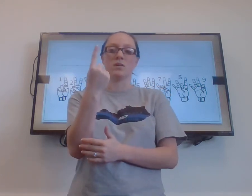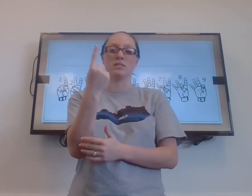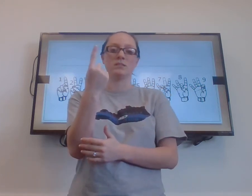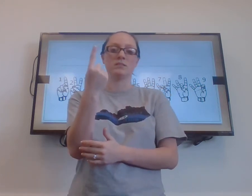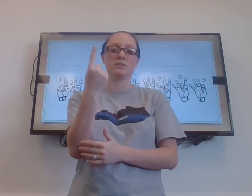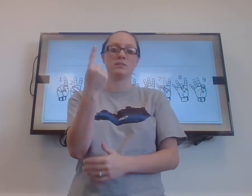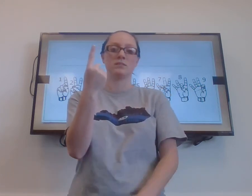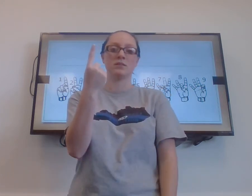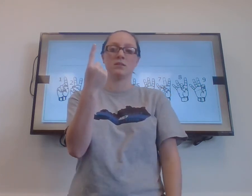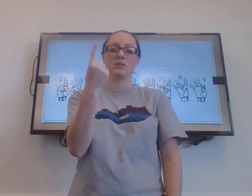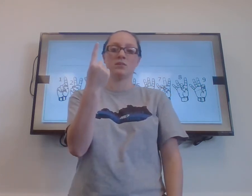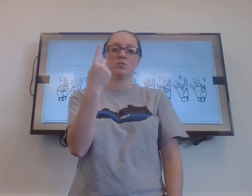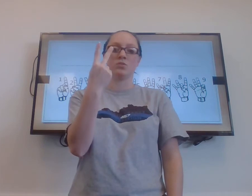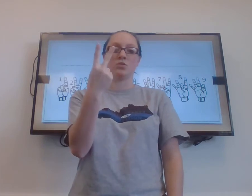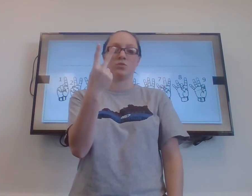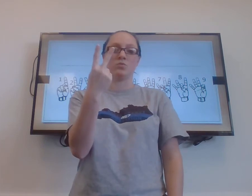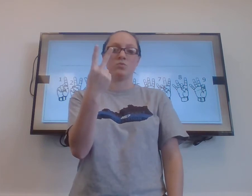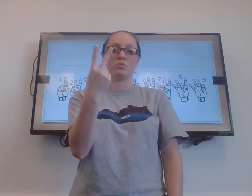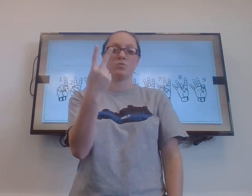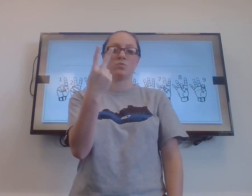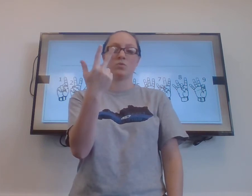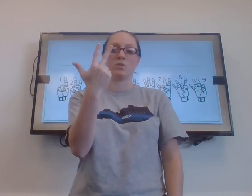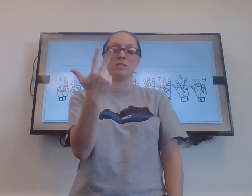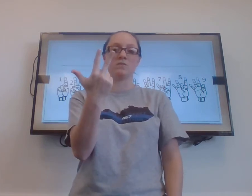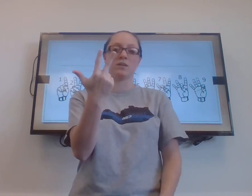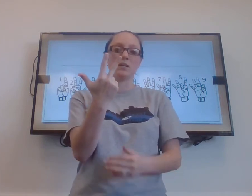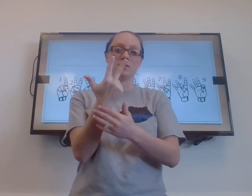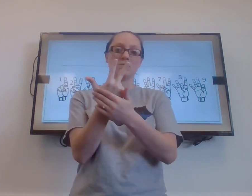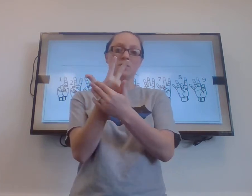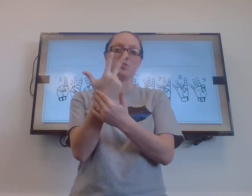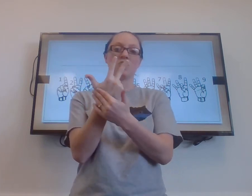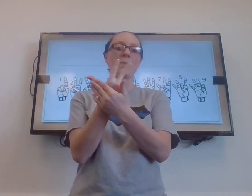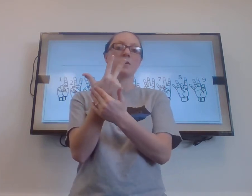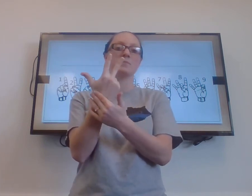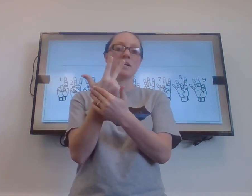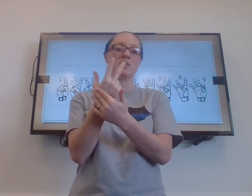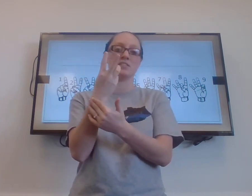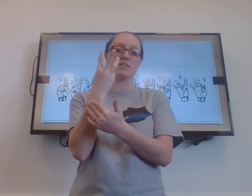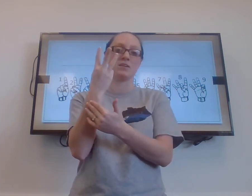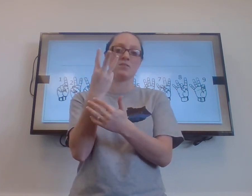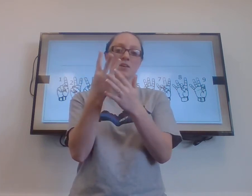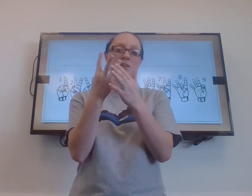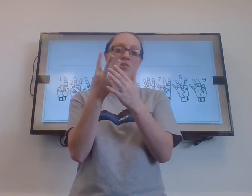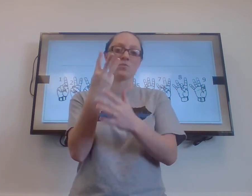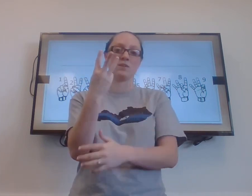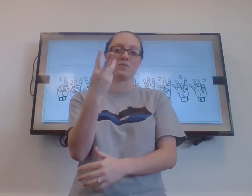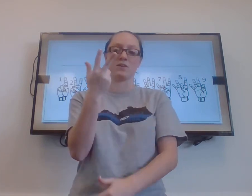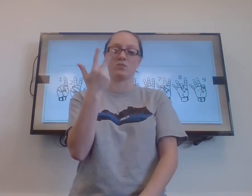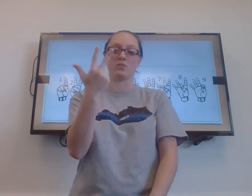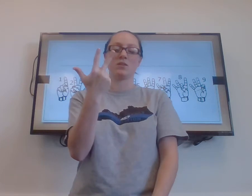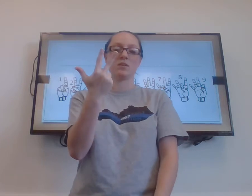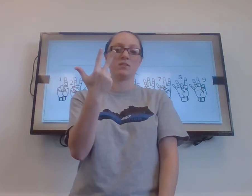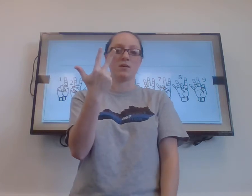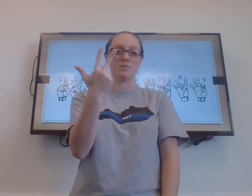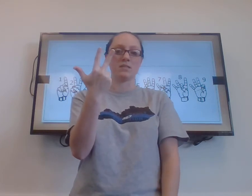1, 2, 3 is funky. Your thumb comes out instead of your ring finger. Thumb is out